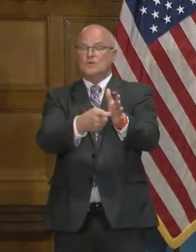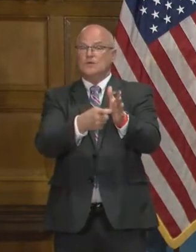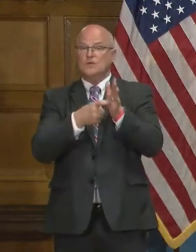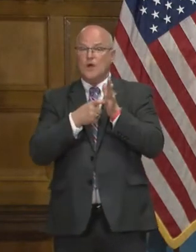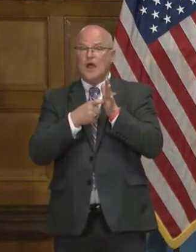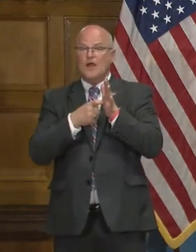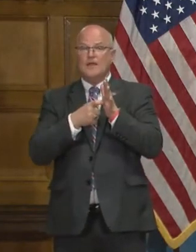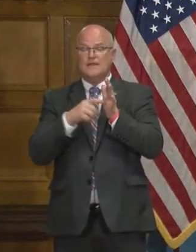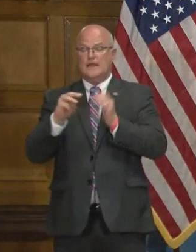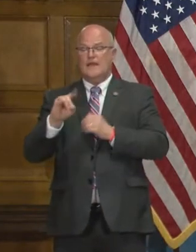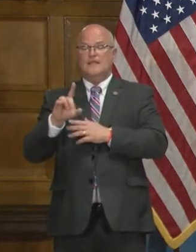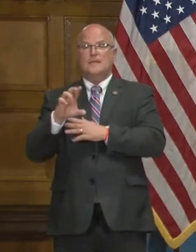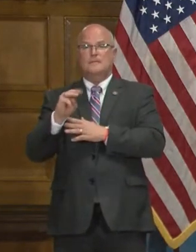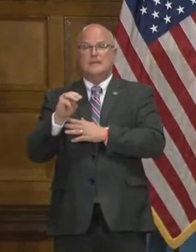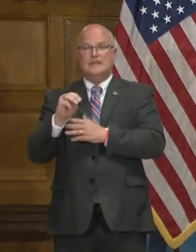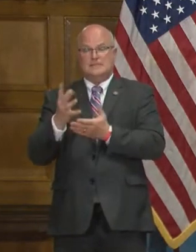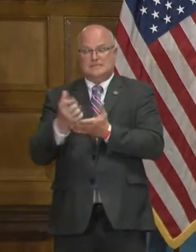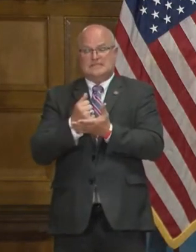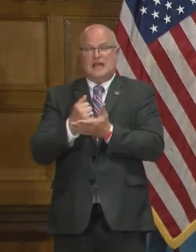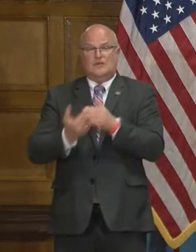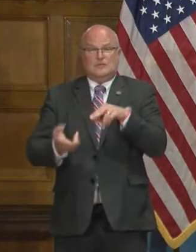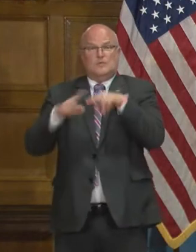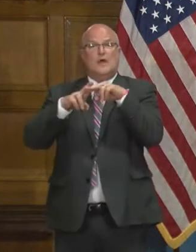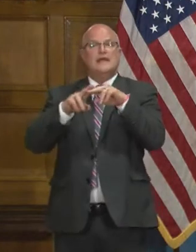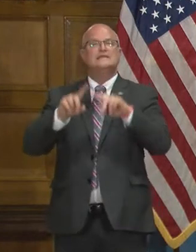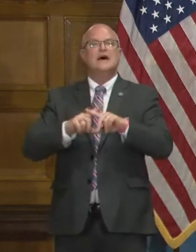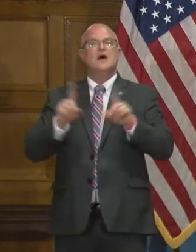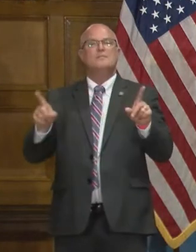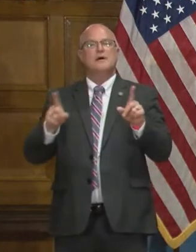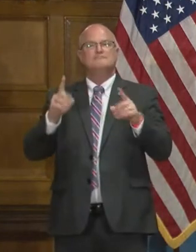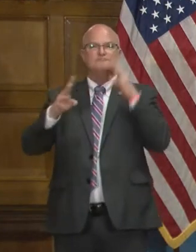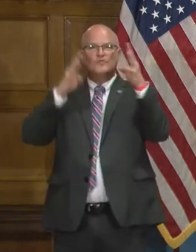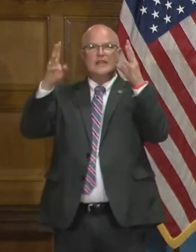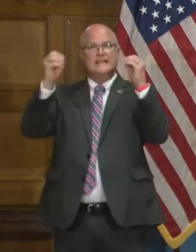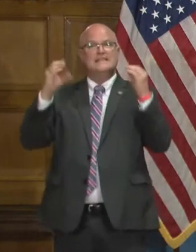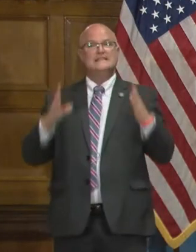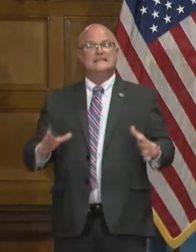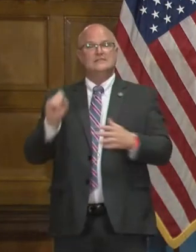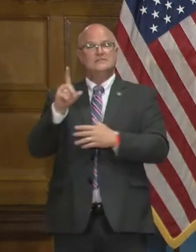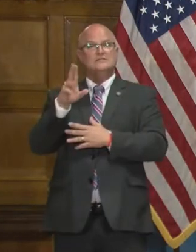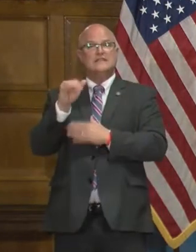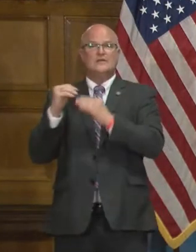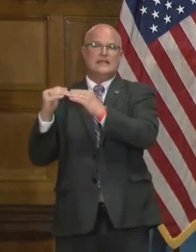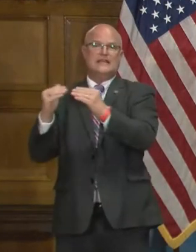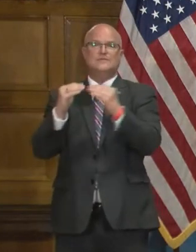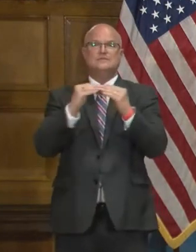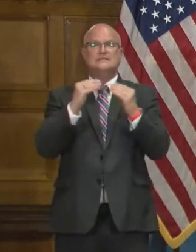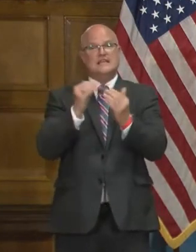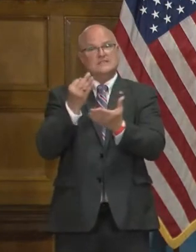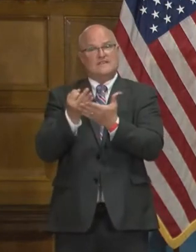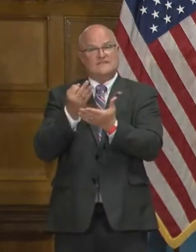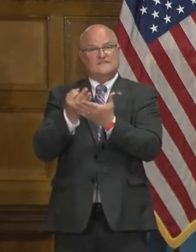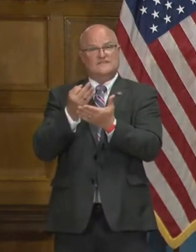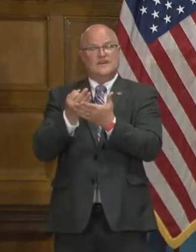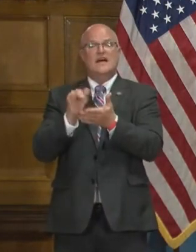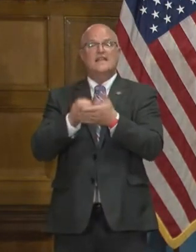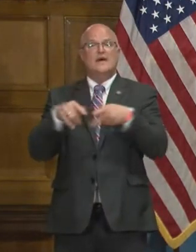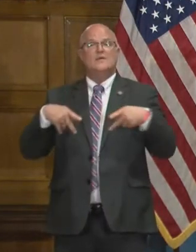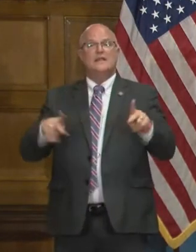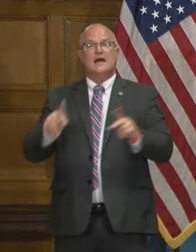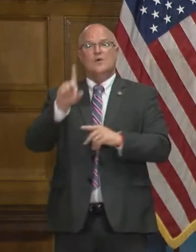requiring the median salary to be raised, but also by creating the teacher salary equalization fund that will